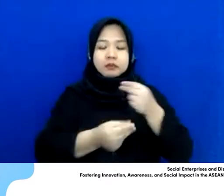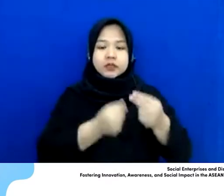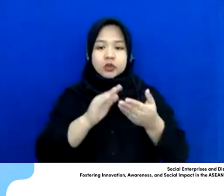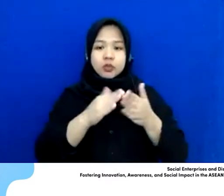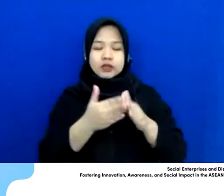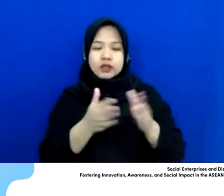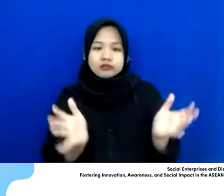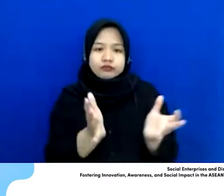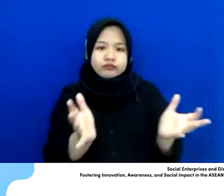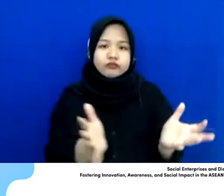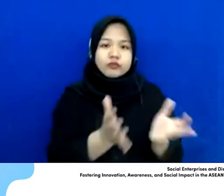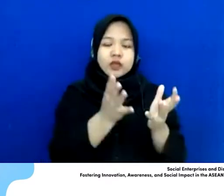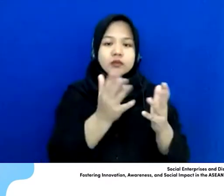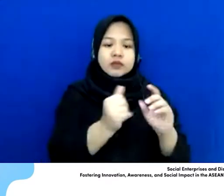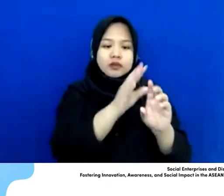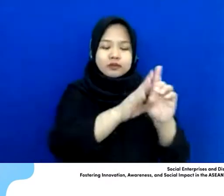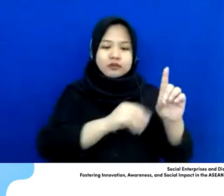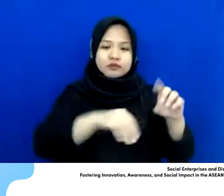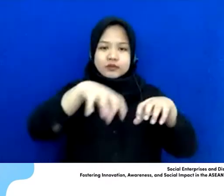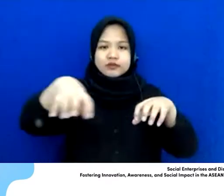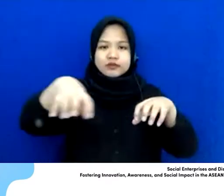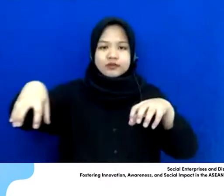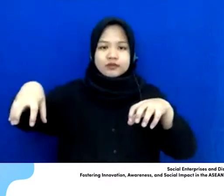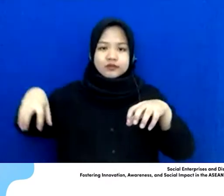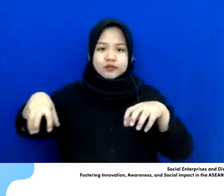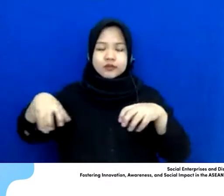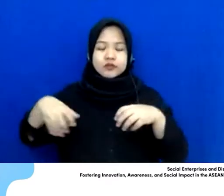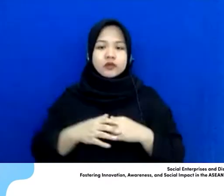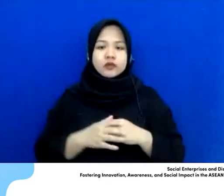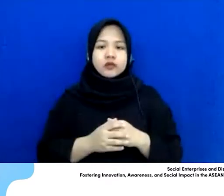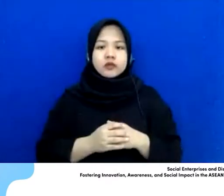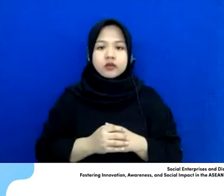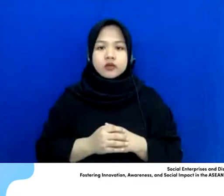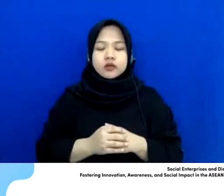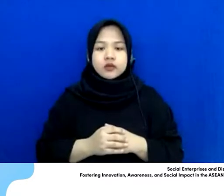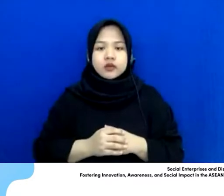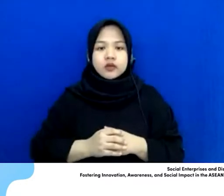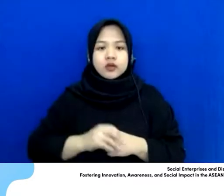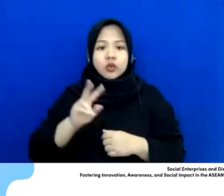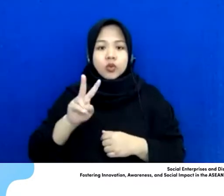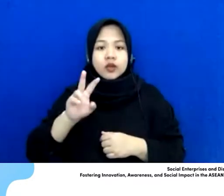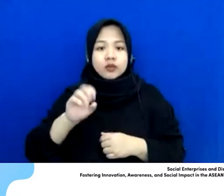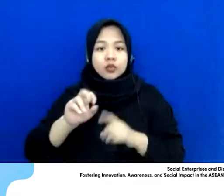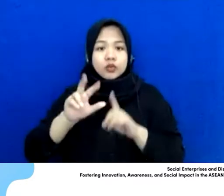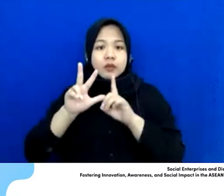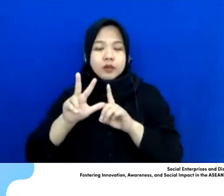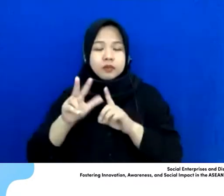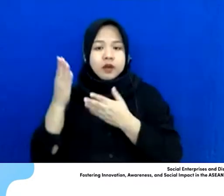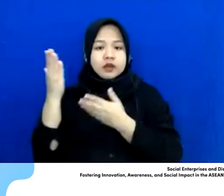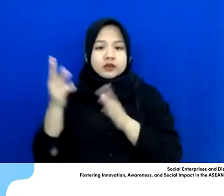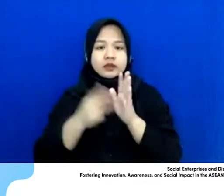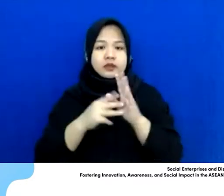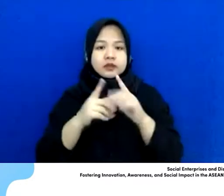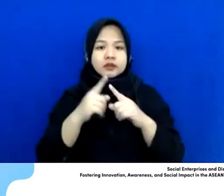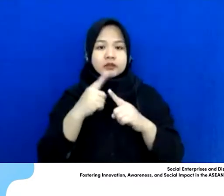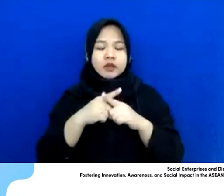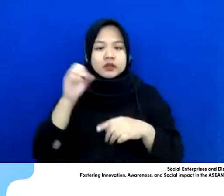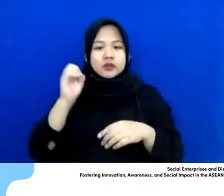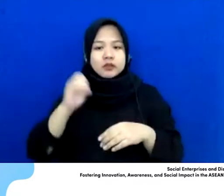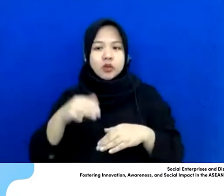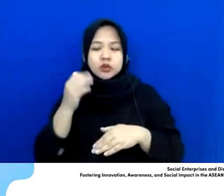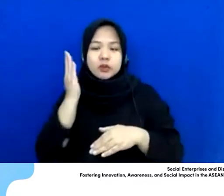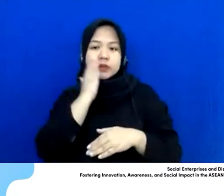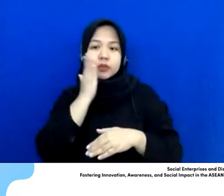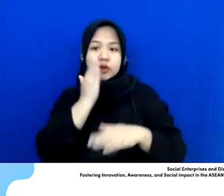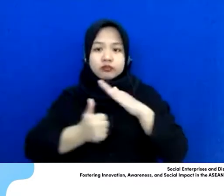to replicate these models. In 2019, Max was listed as one of the top 50 young leaders